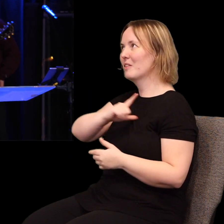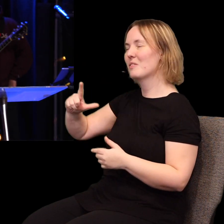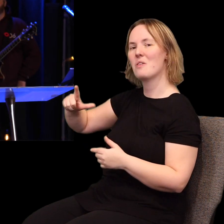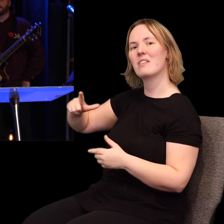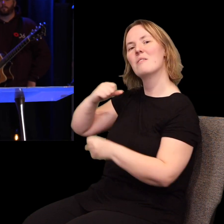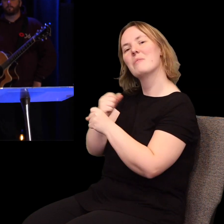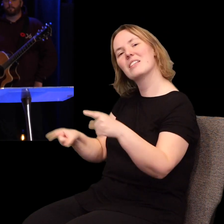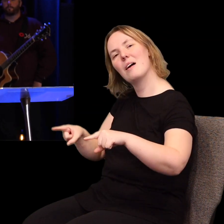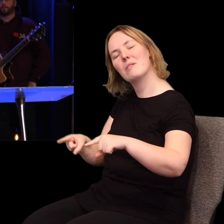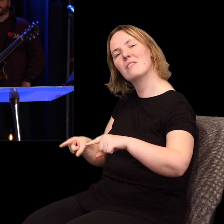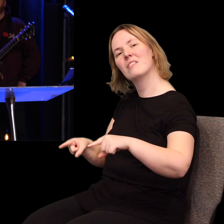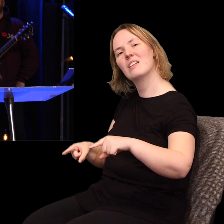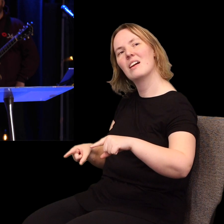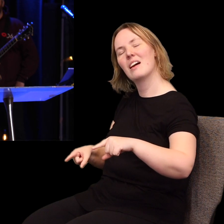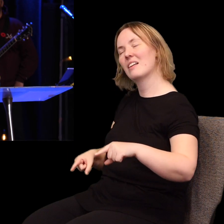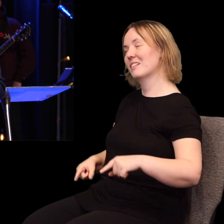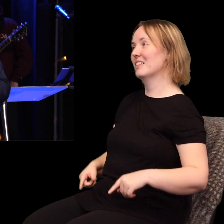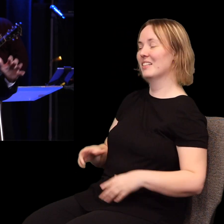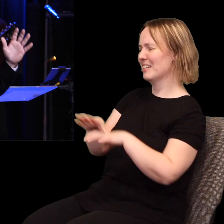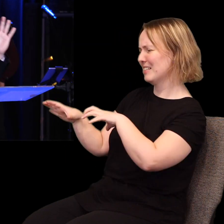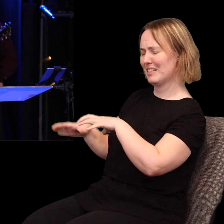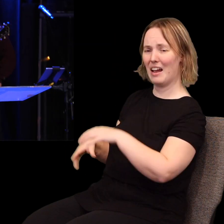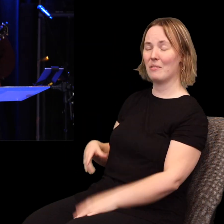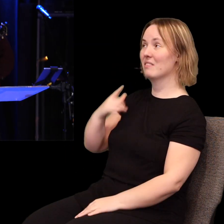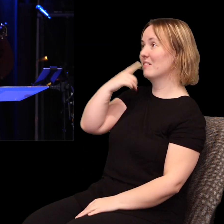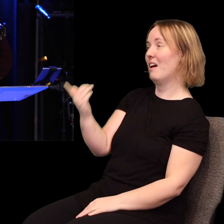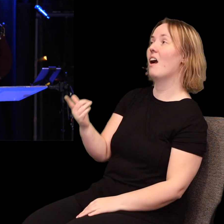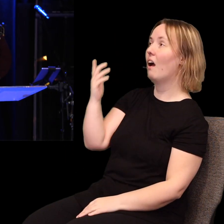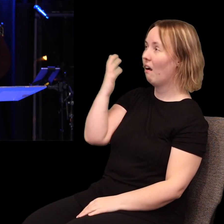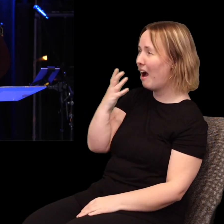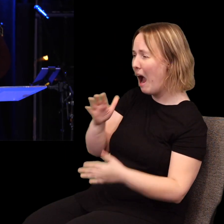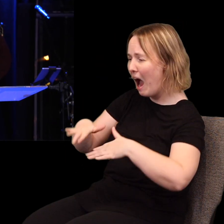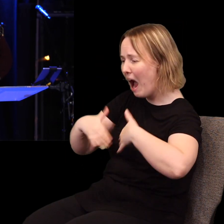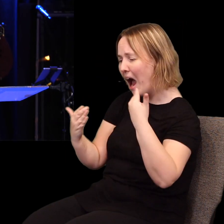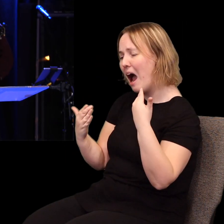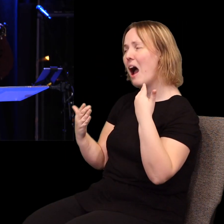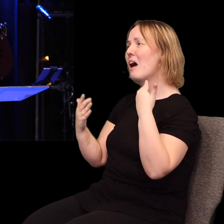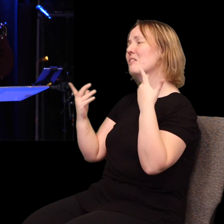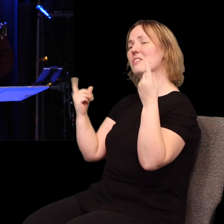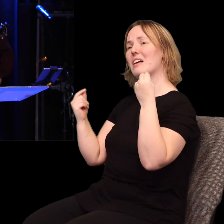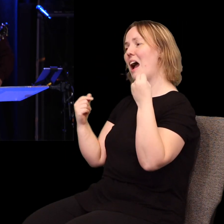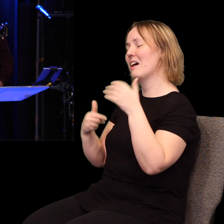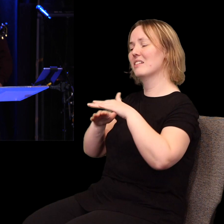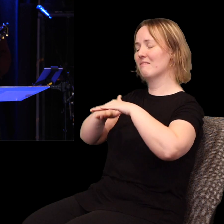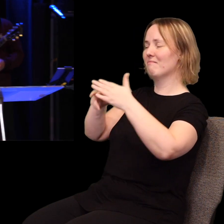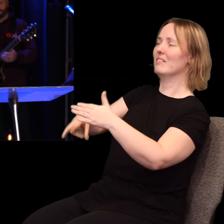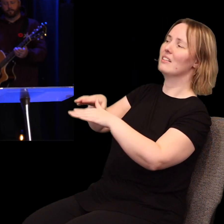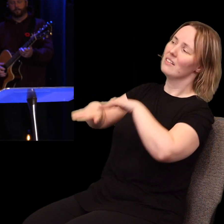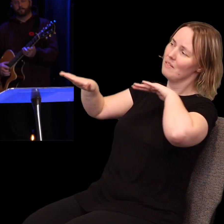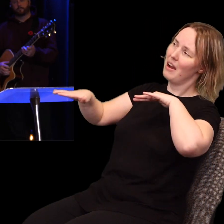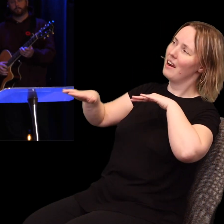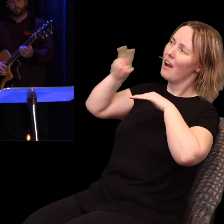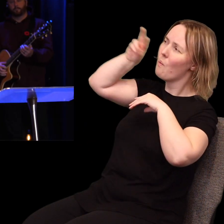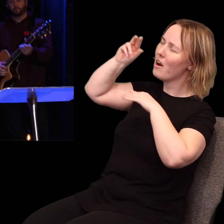gets the credit? When he does things in a way and all we can say is, I don't know how he did it. All I know, like Moses, I just stood back